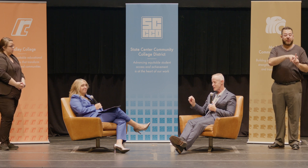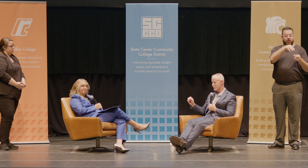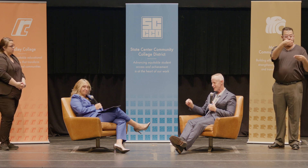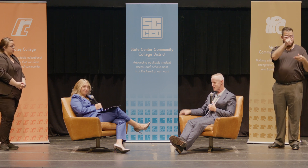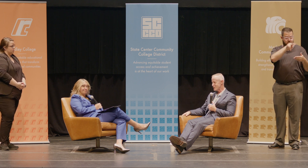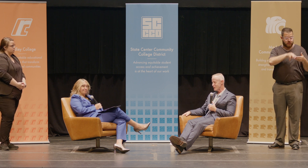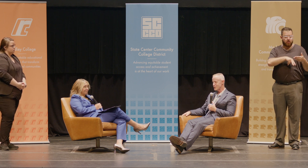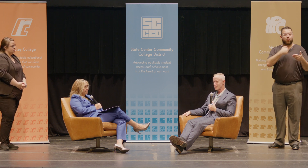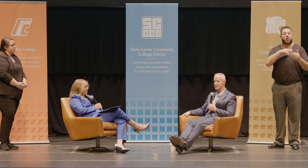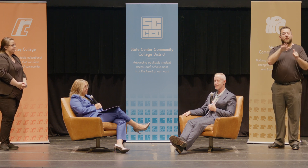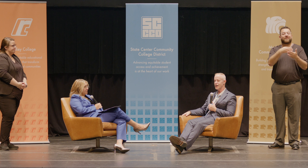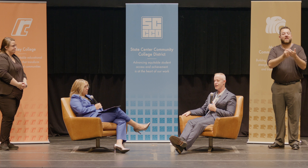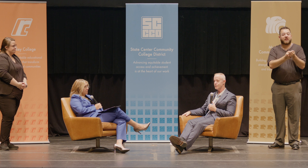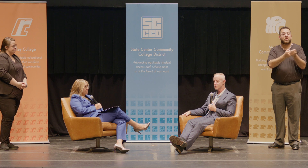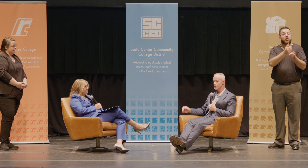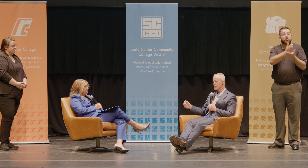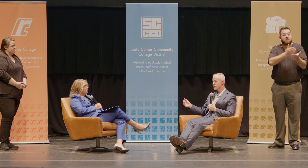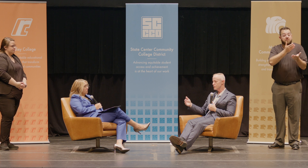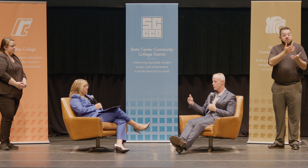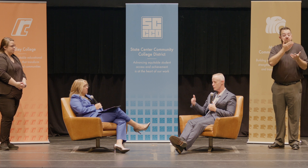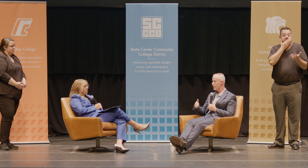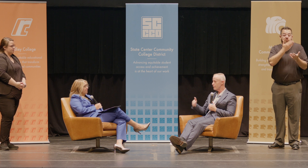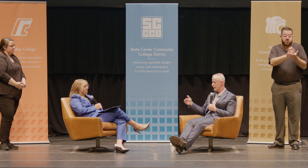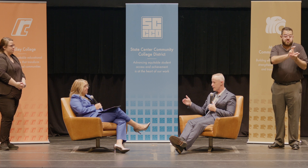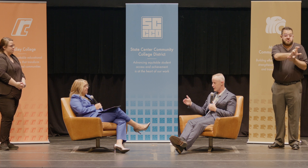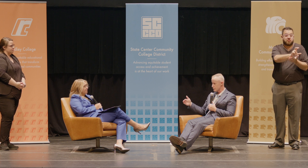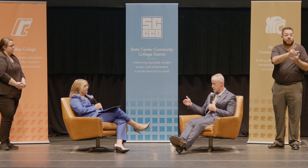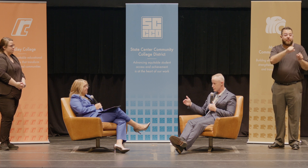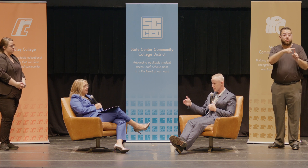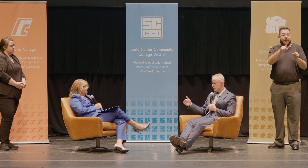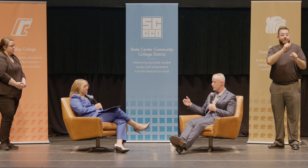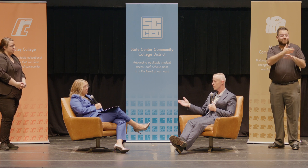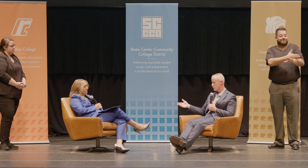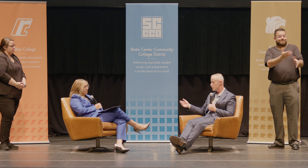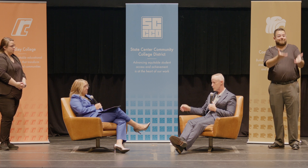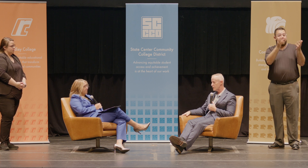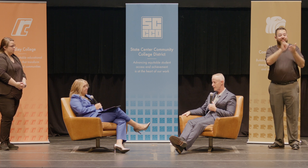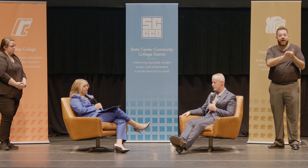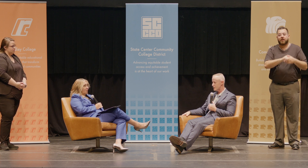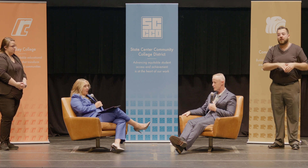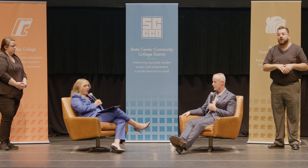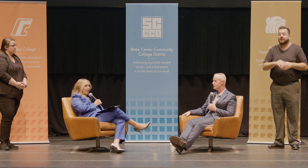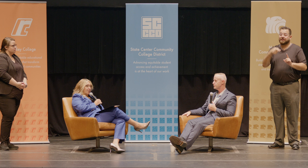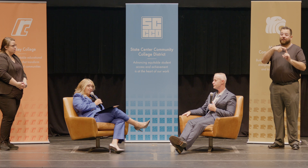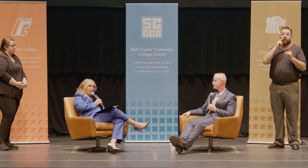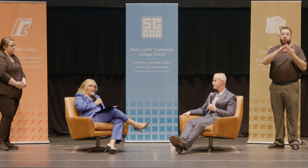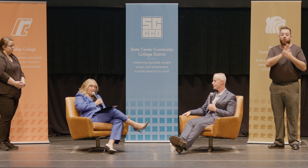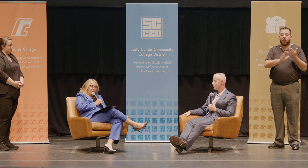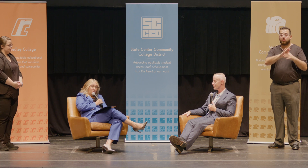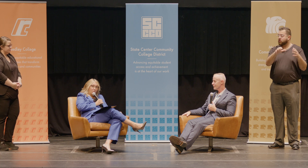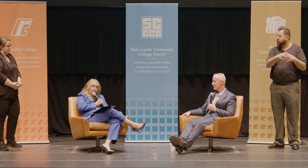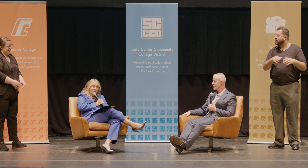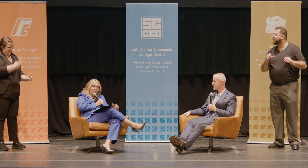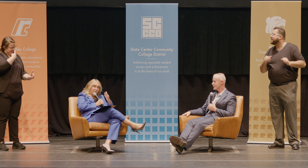portion of those applications very shortly to be able to ramp back up that apprenticeship training program, working with your community college to do so. Can